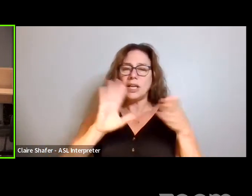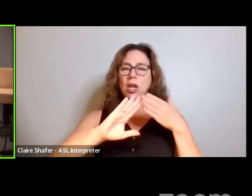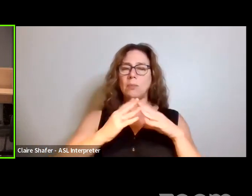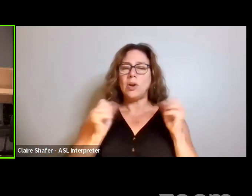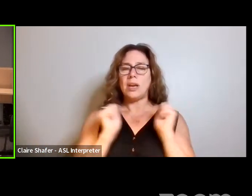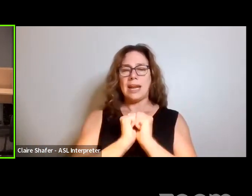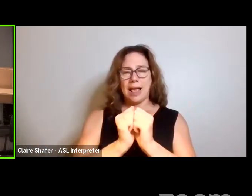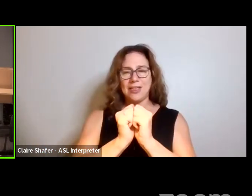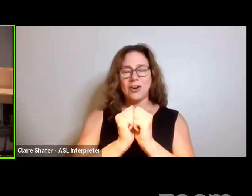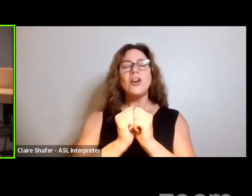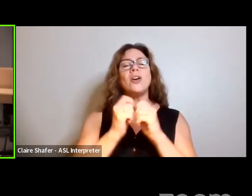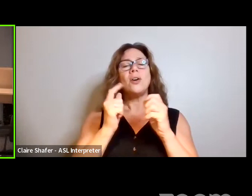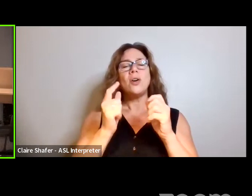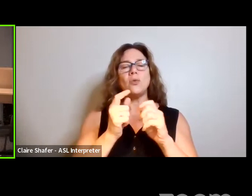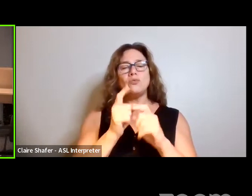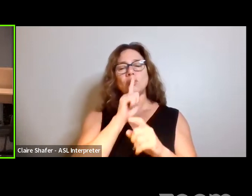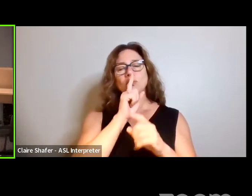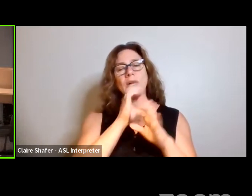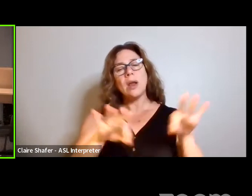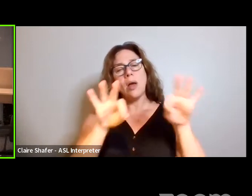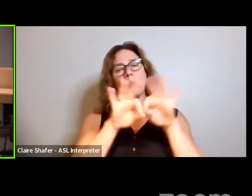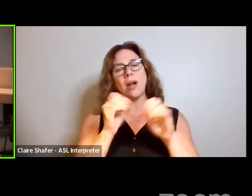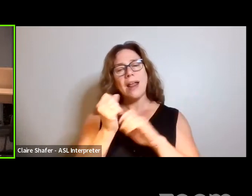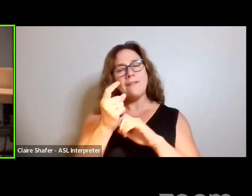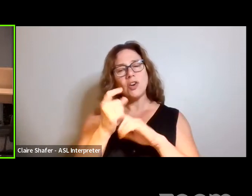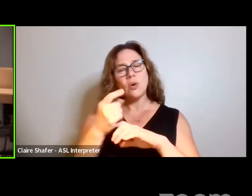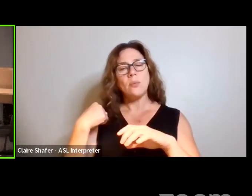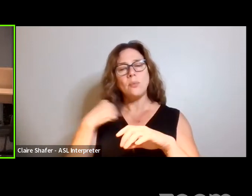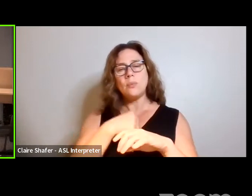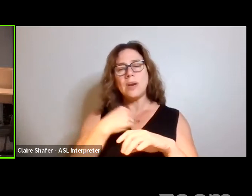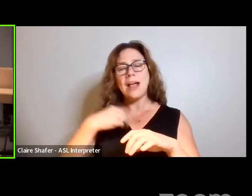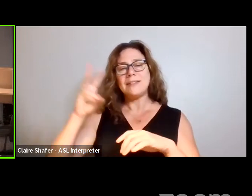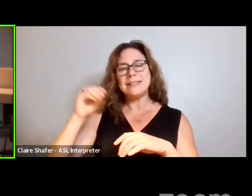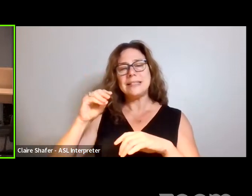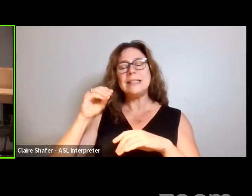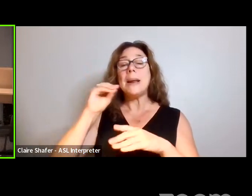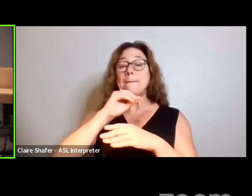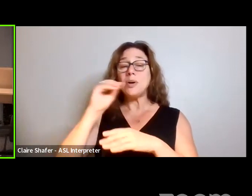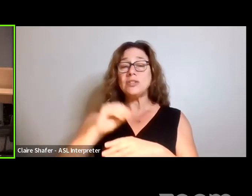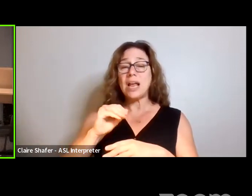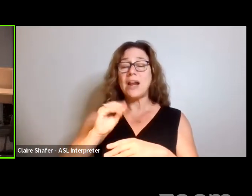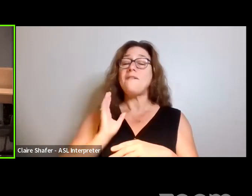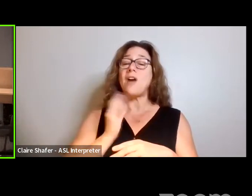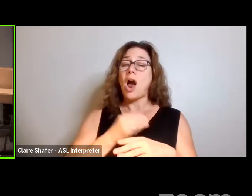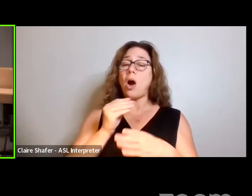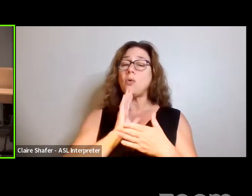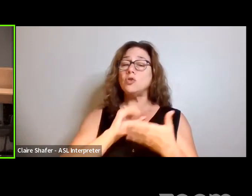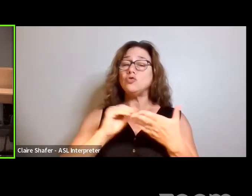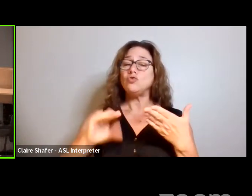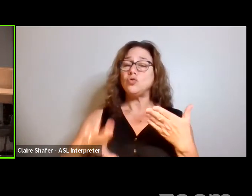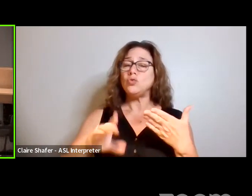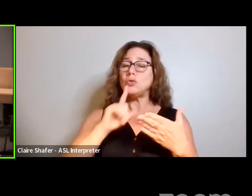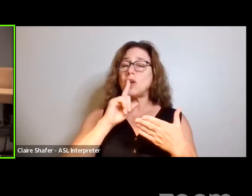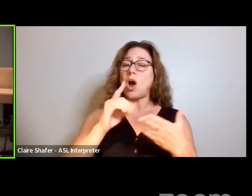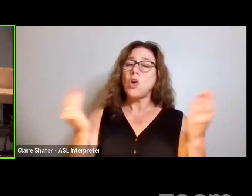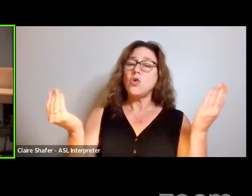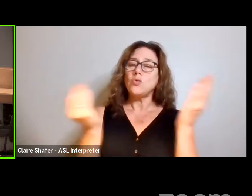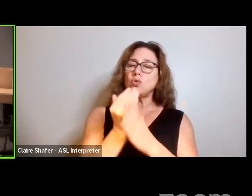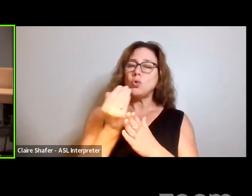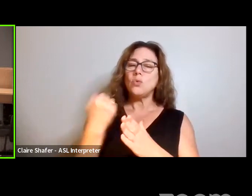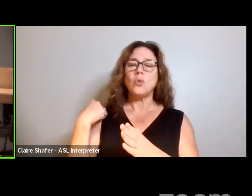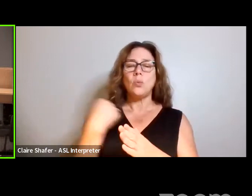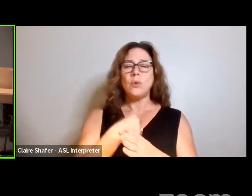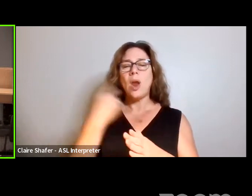that's always really important, every year we get 60% of our students are new. So you always have to recreate that culture and community. And